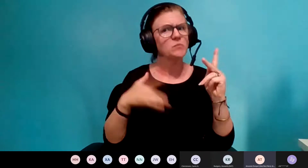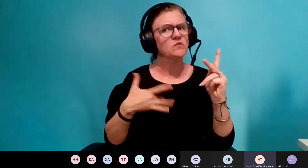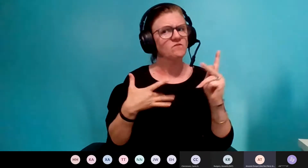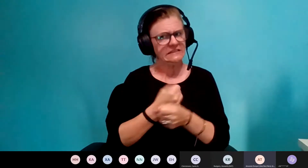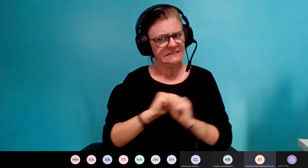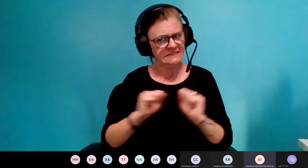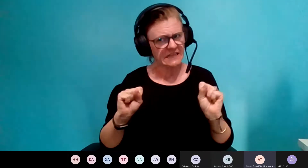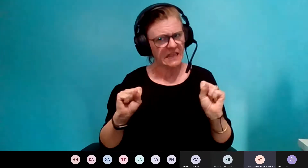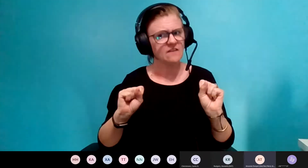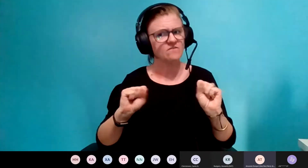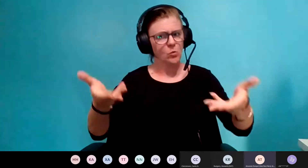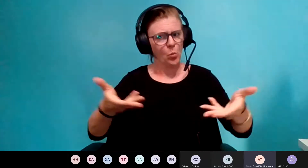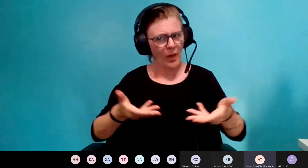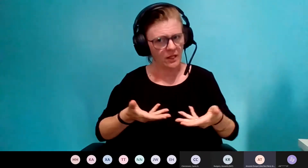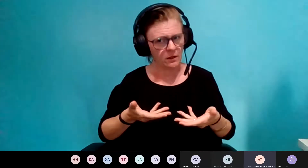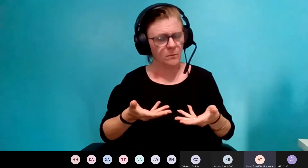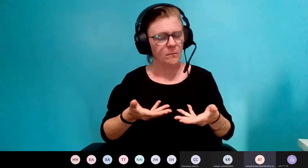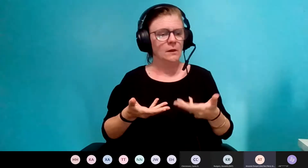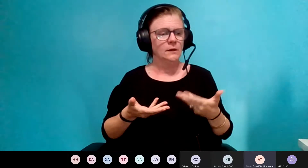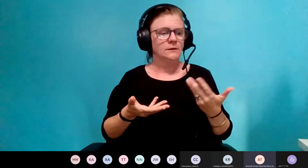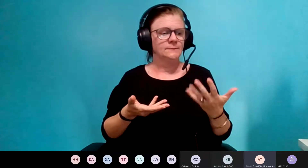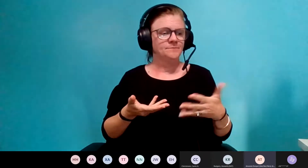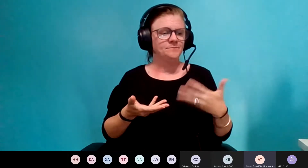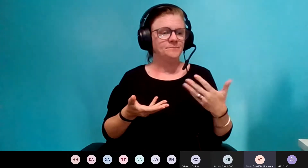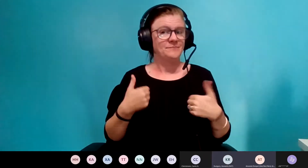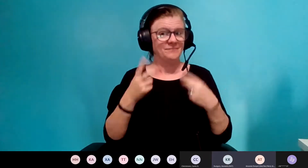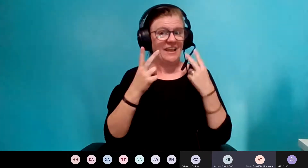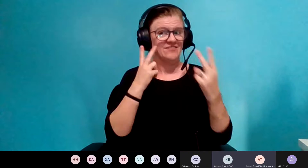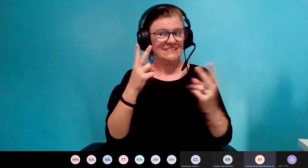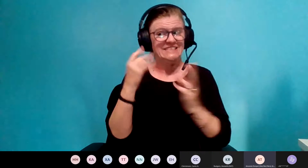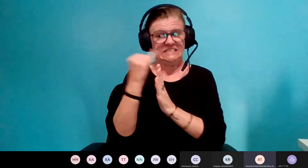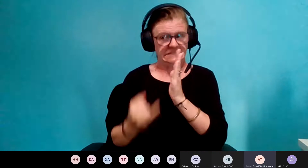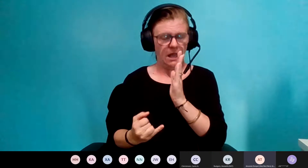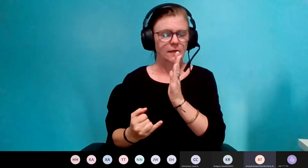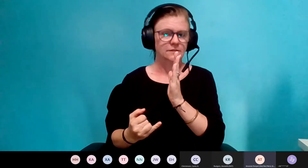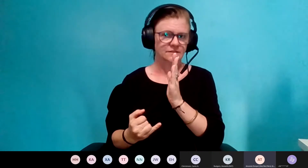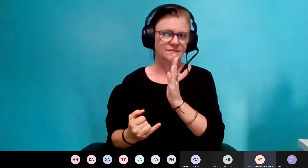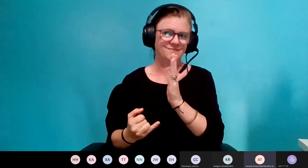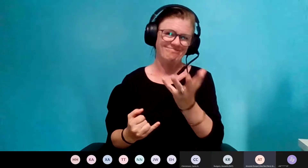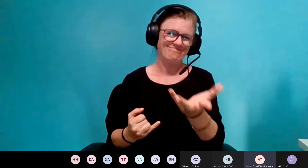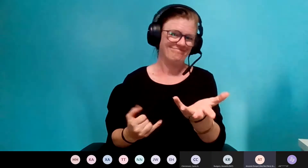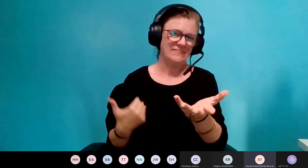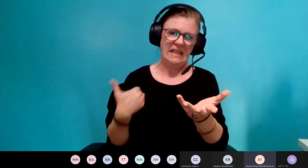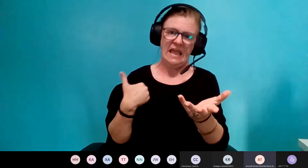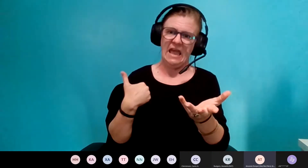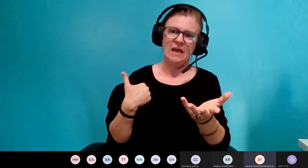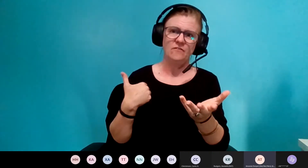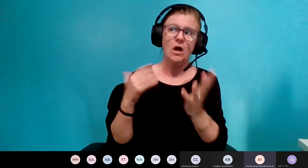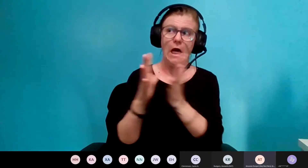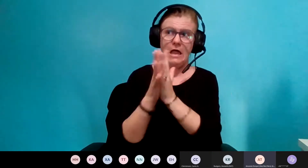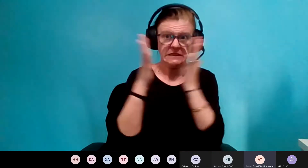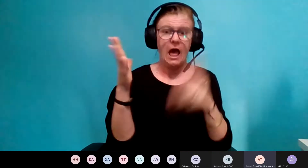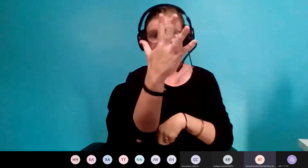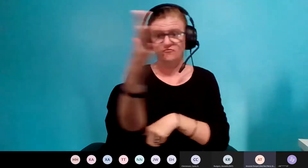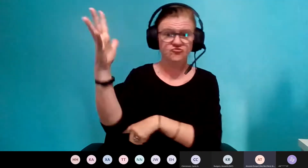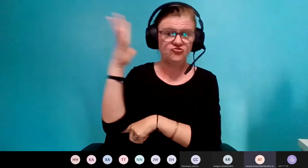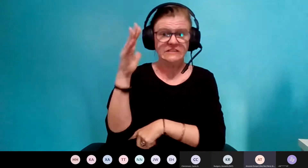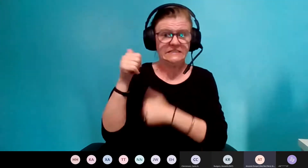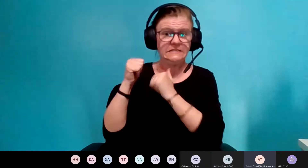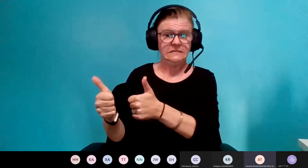safe and welcome. And I've seen designs that have some great amount of trees,